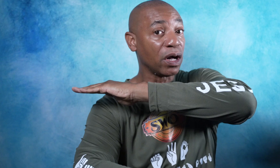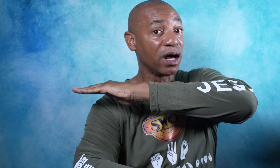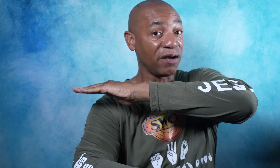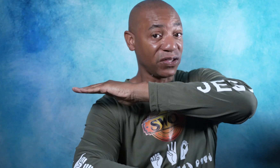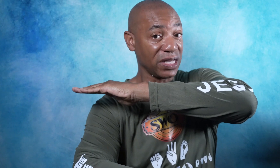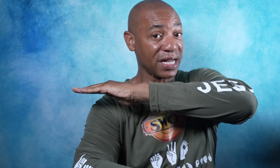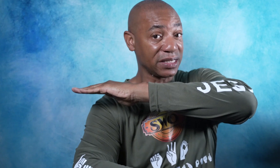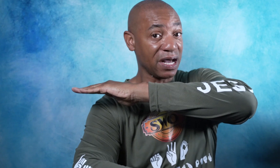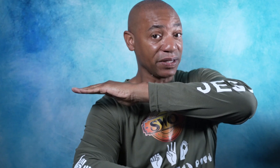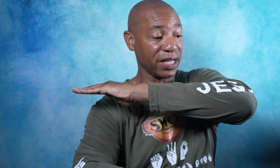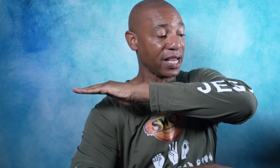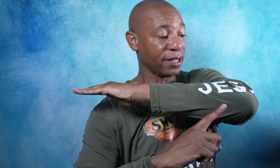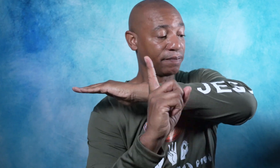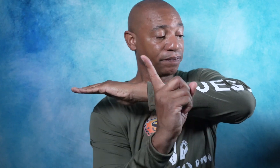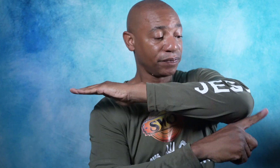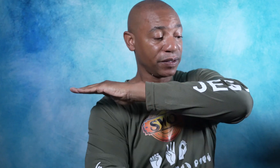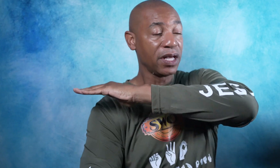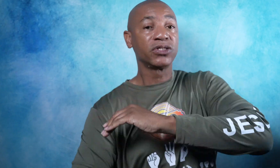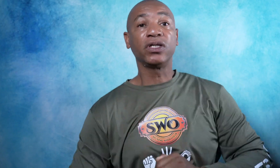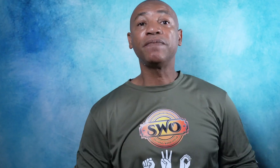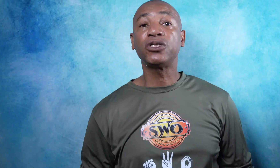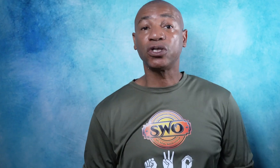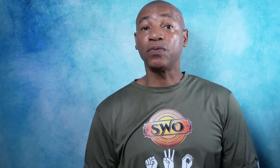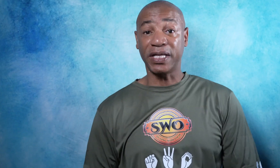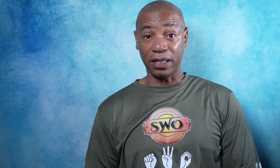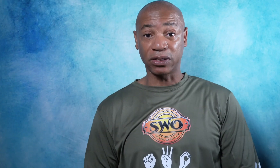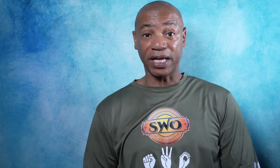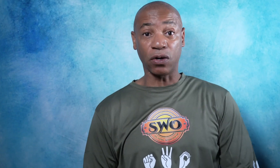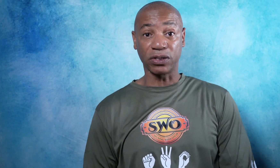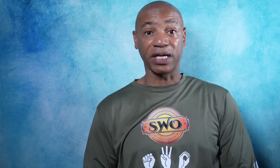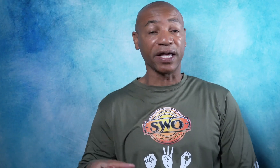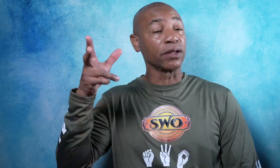of the non-dominant hand. So let me show you what that looks like all together.